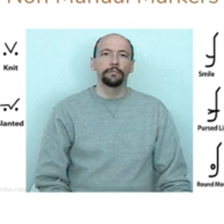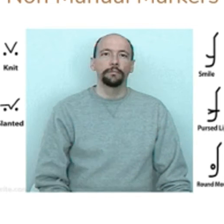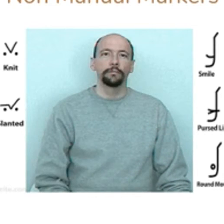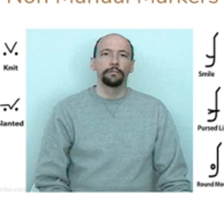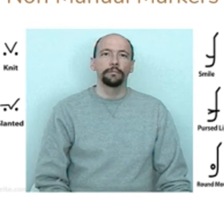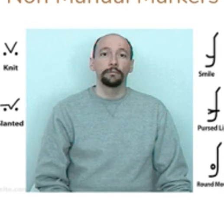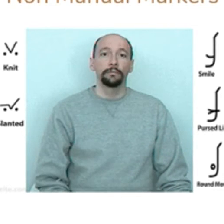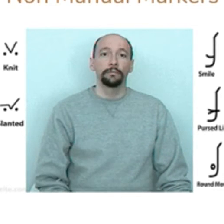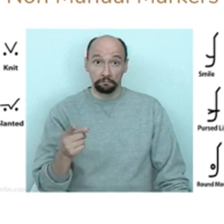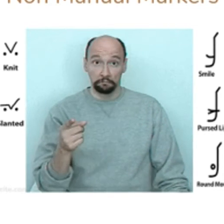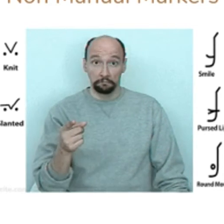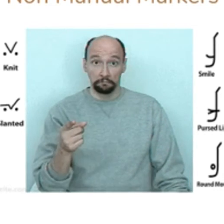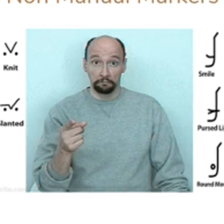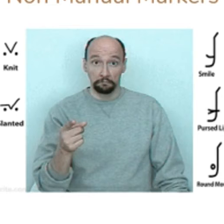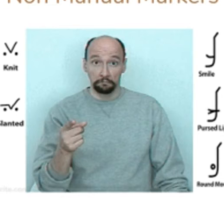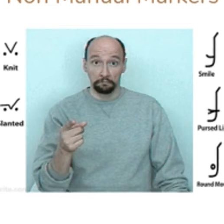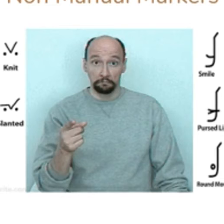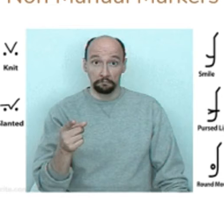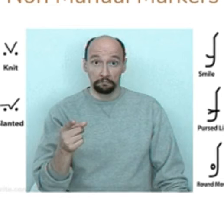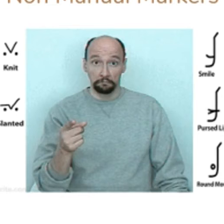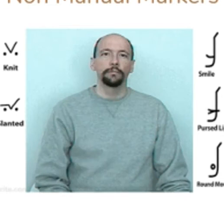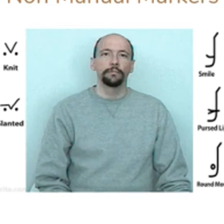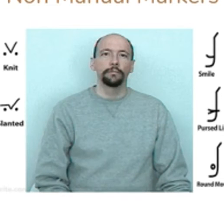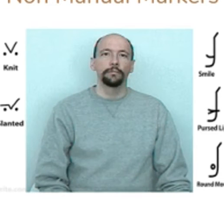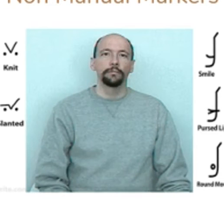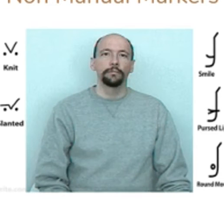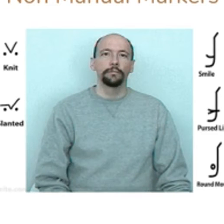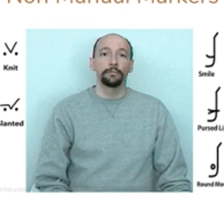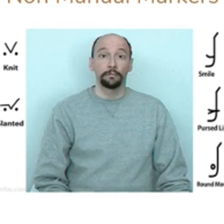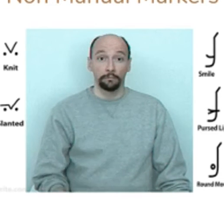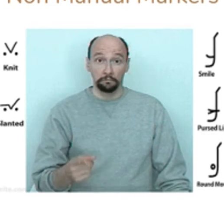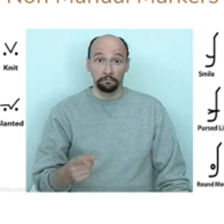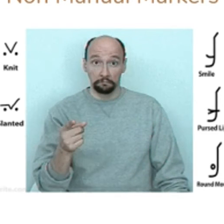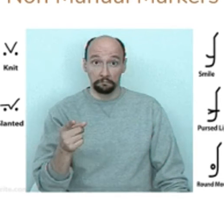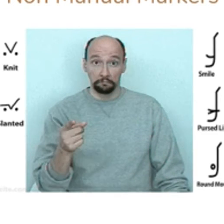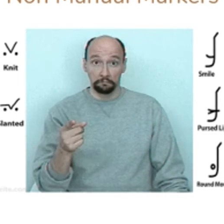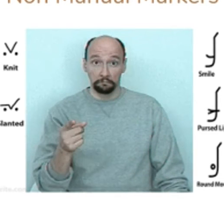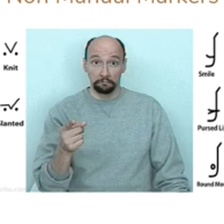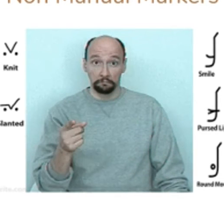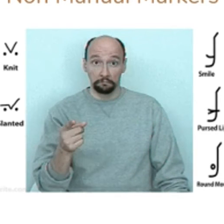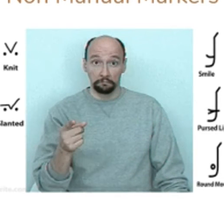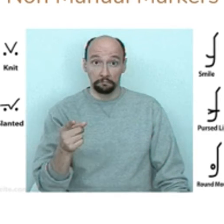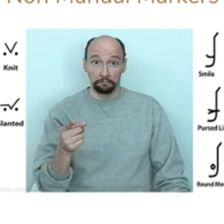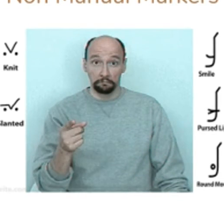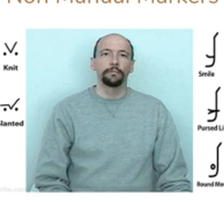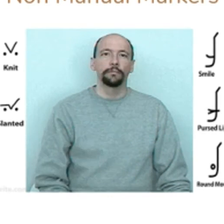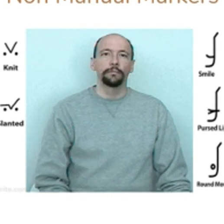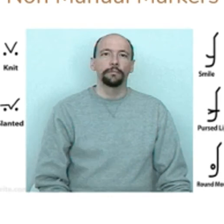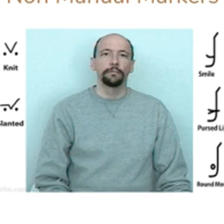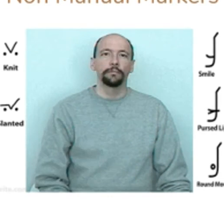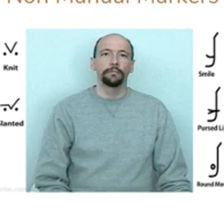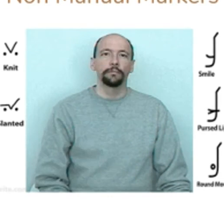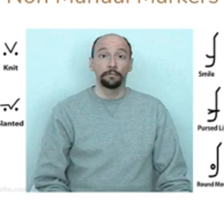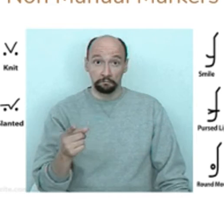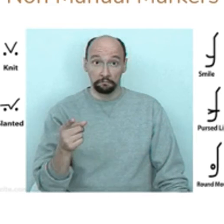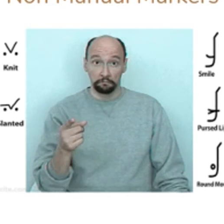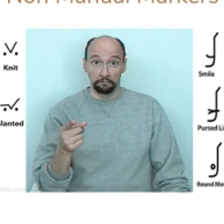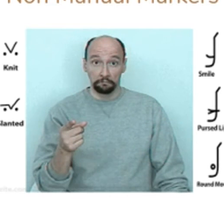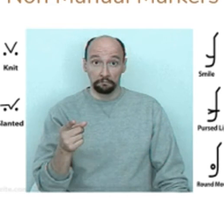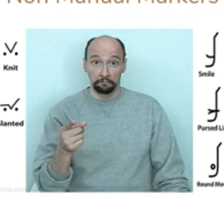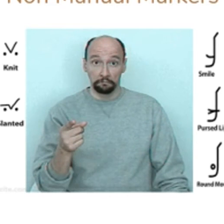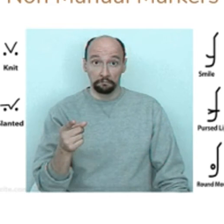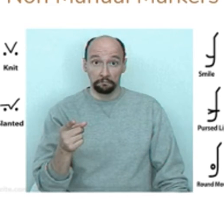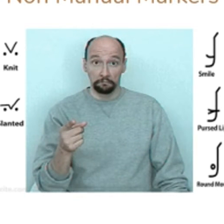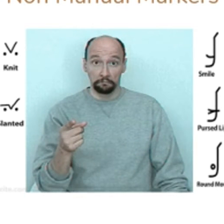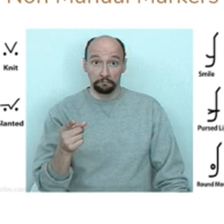have to focus on all of these parameters while trying to maintain the emotion, the tone, and all of the other components that a song has at the rate of which the song is